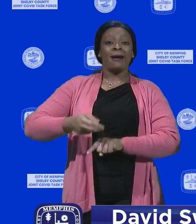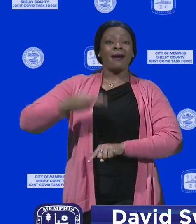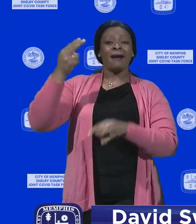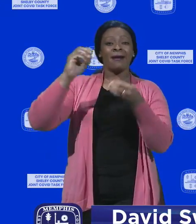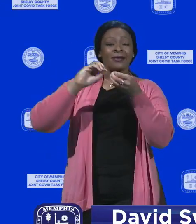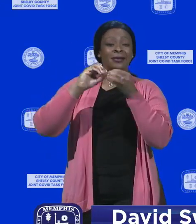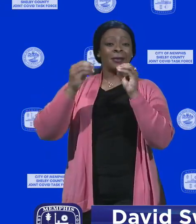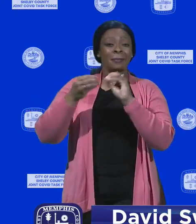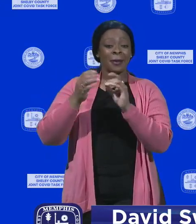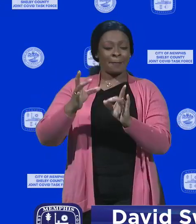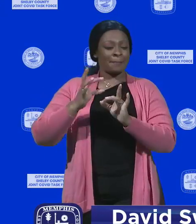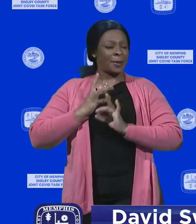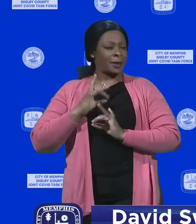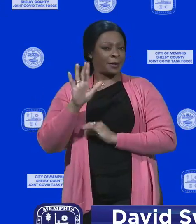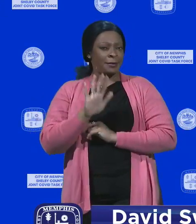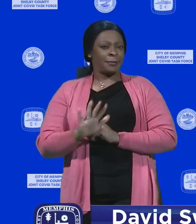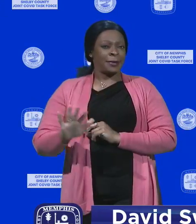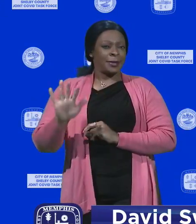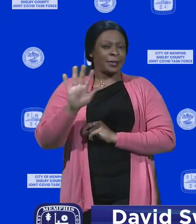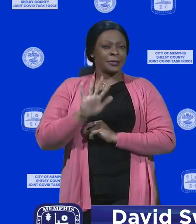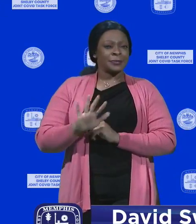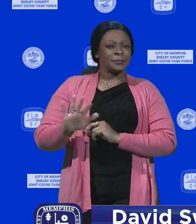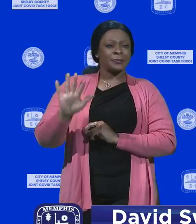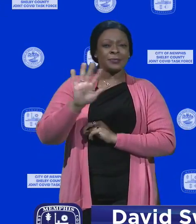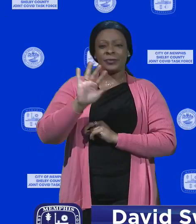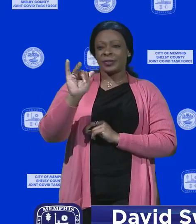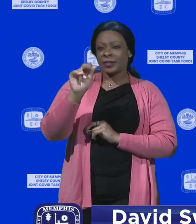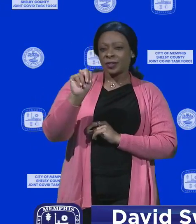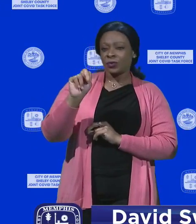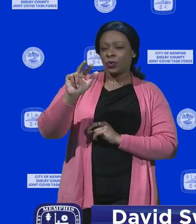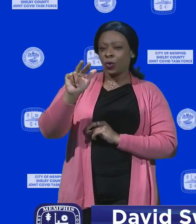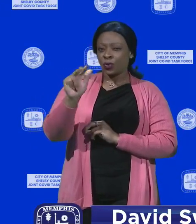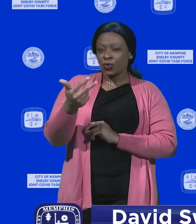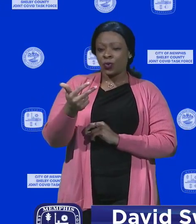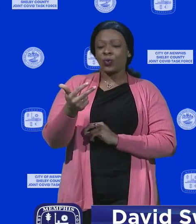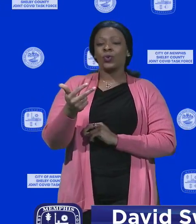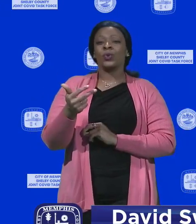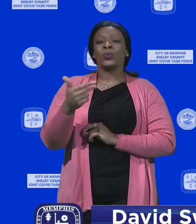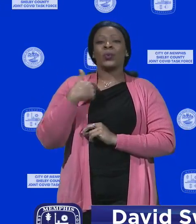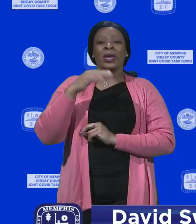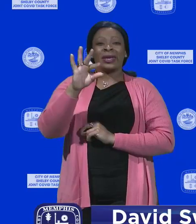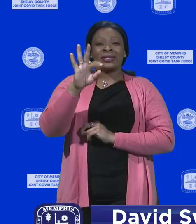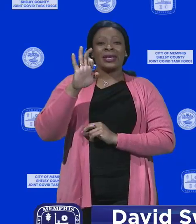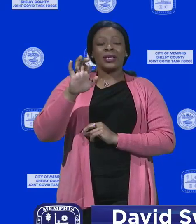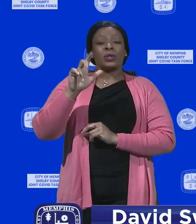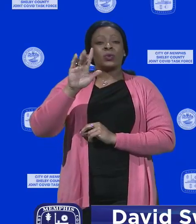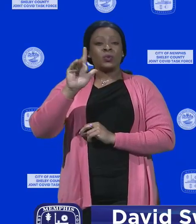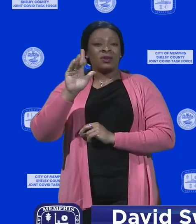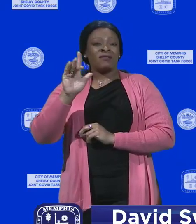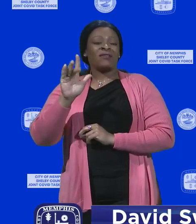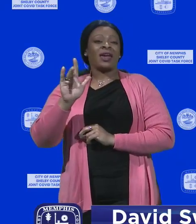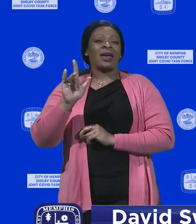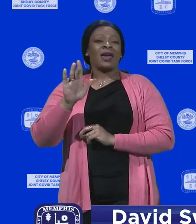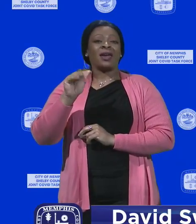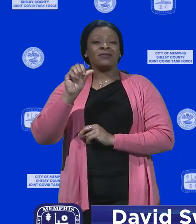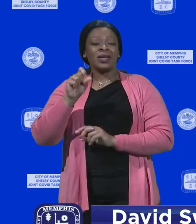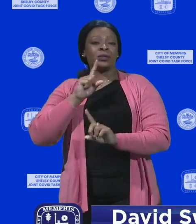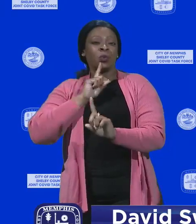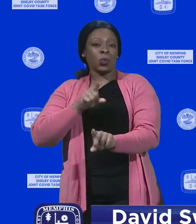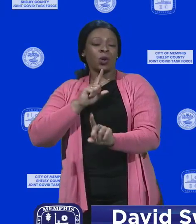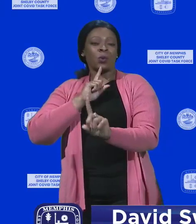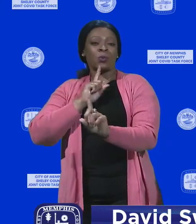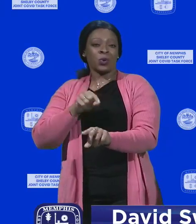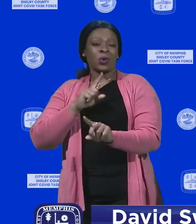of new cases, I believe, around January 3rd, where we were getting 925 cases reported